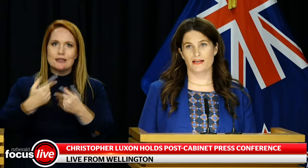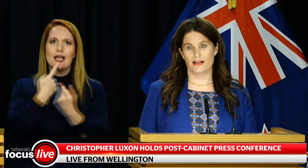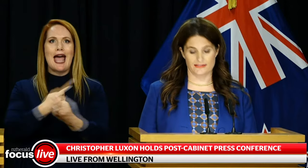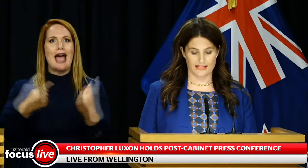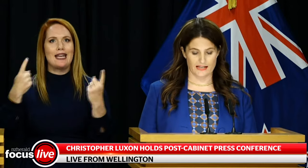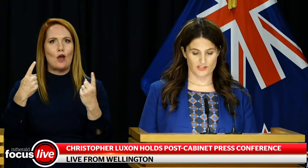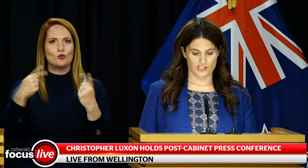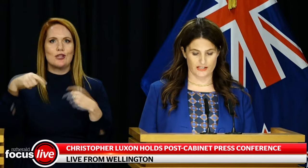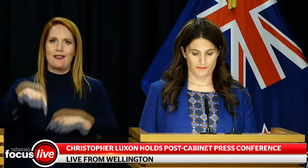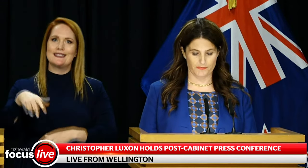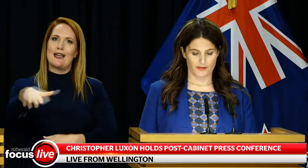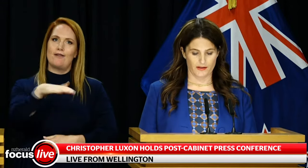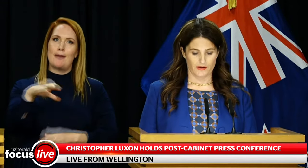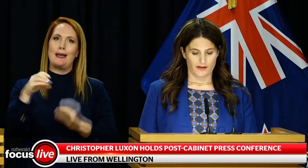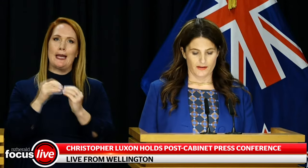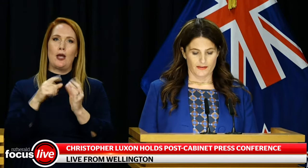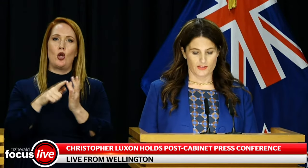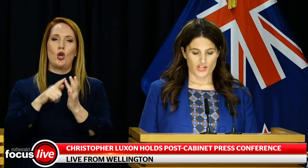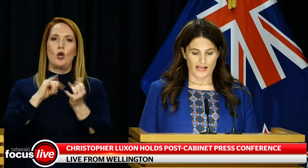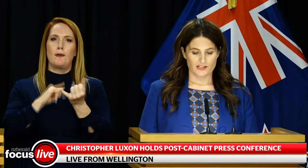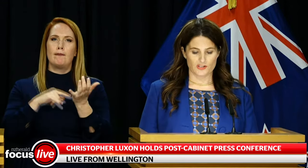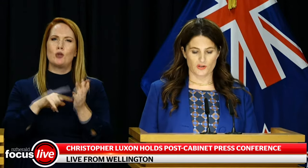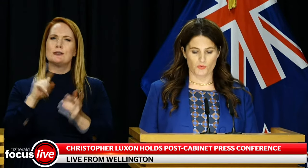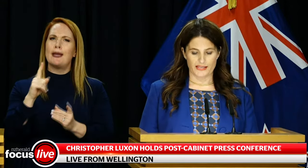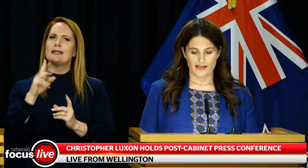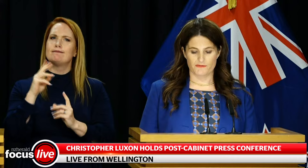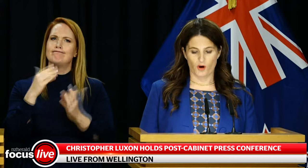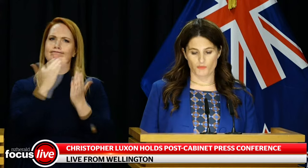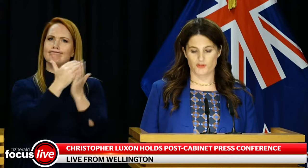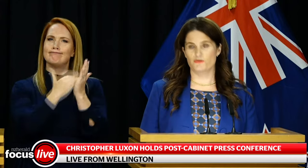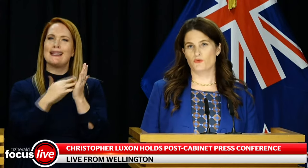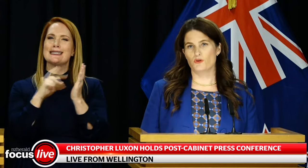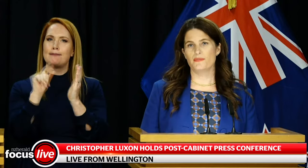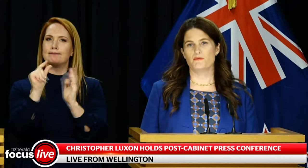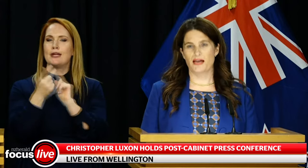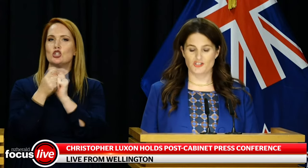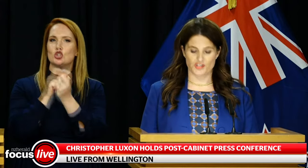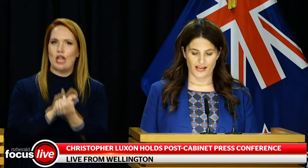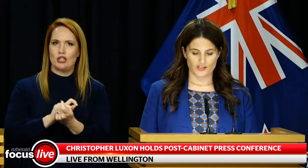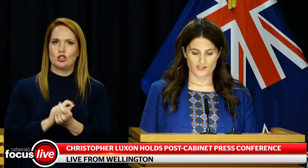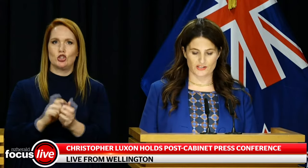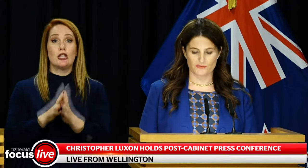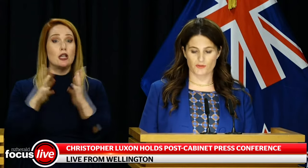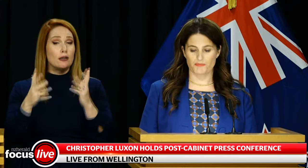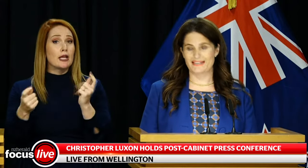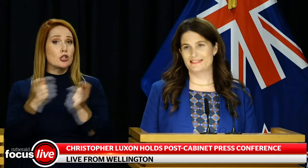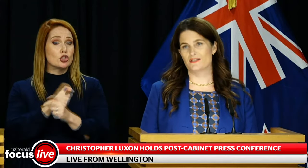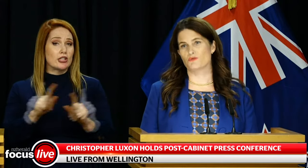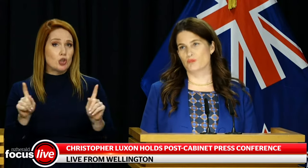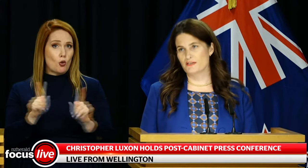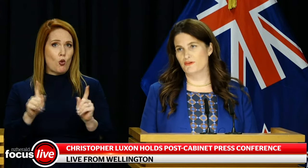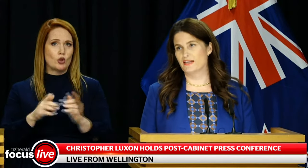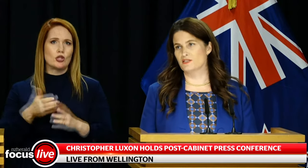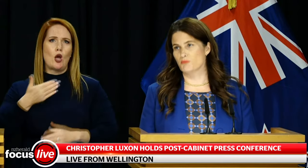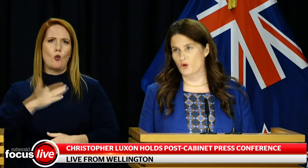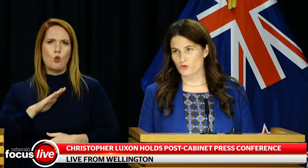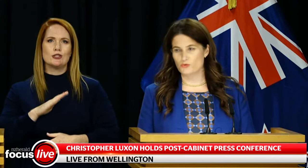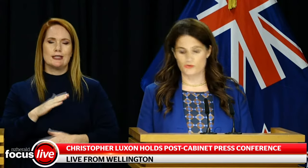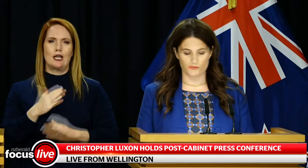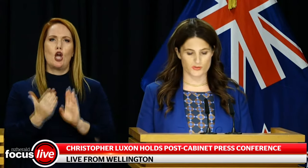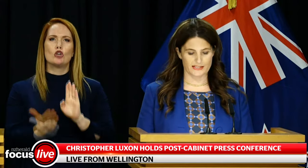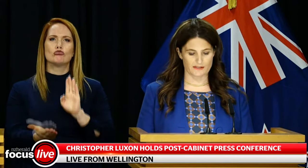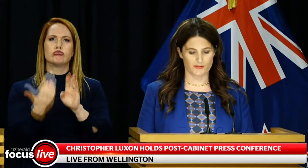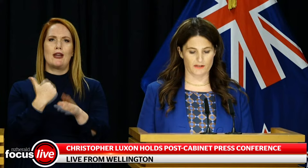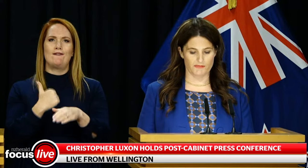that we announced last year. The change that we have opted for, the main change, is for a basic refund